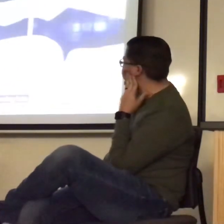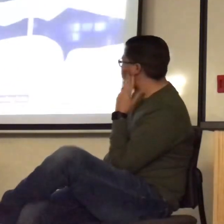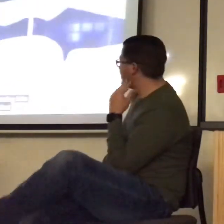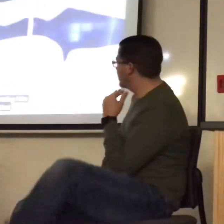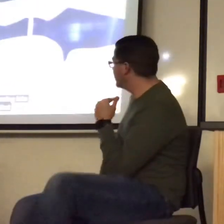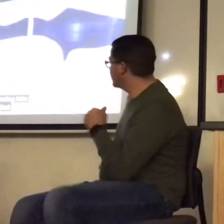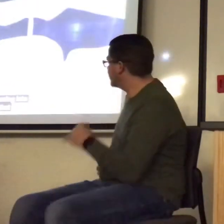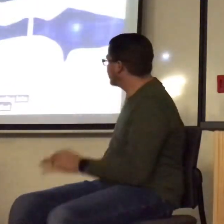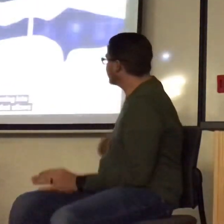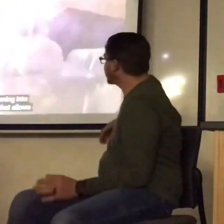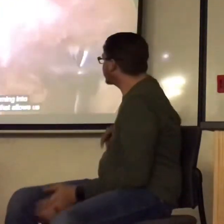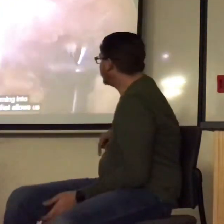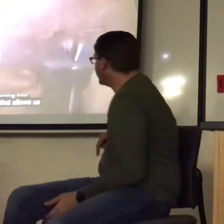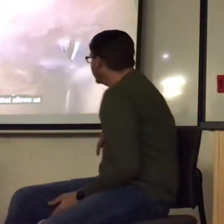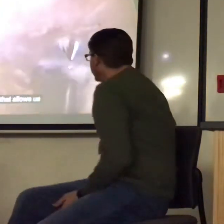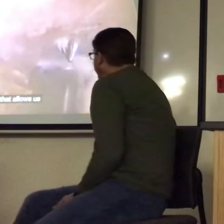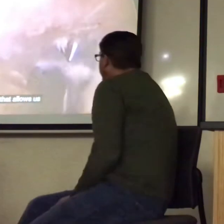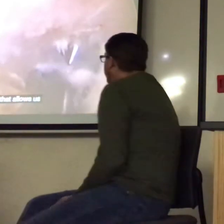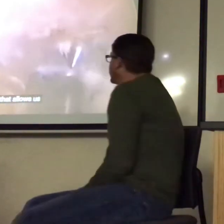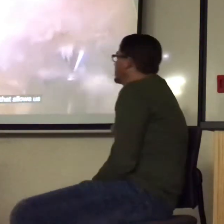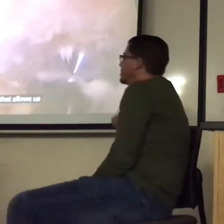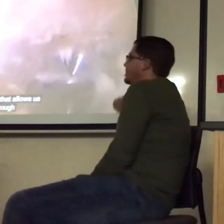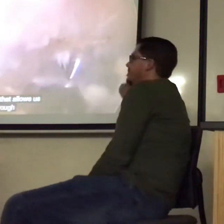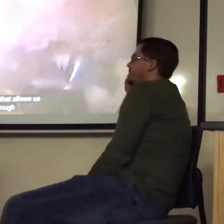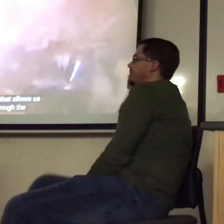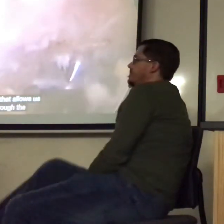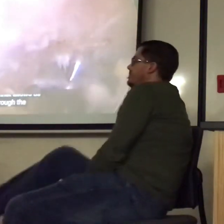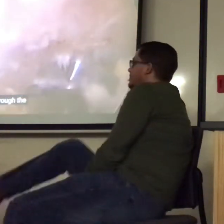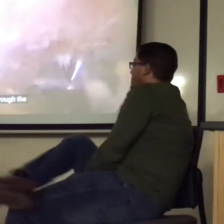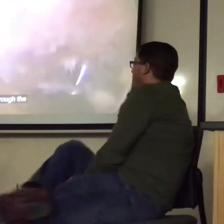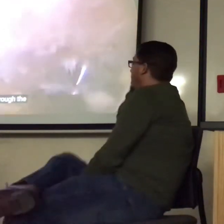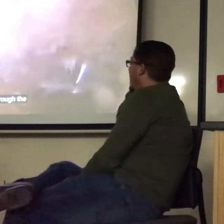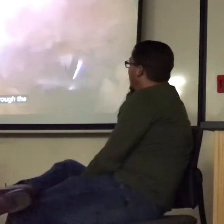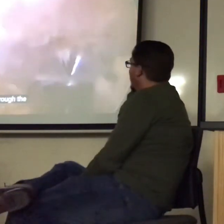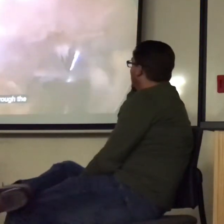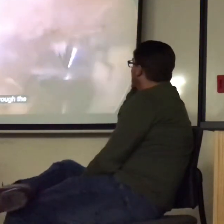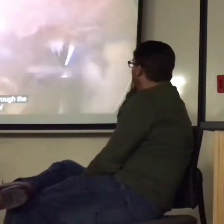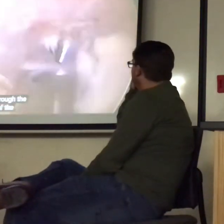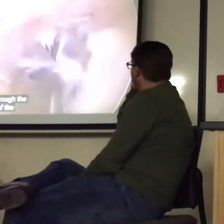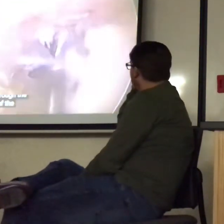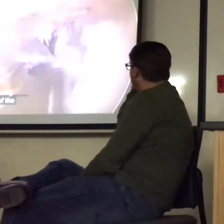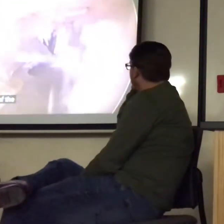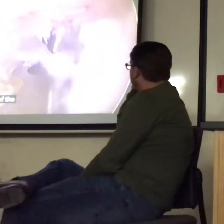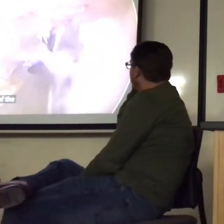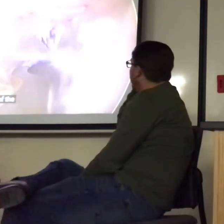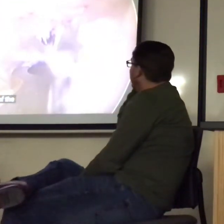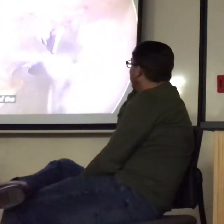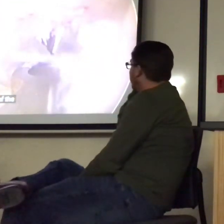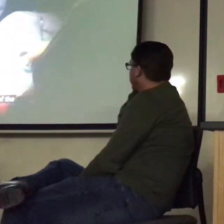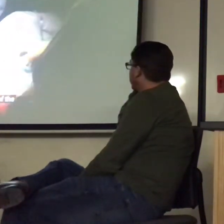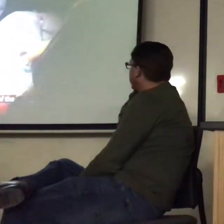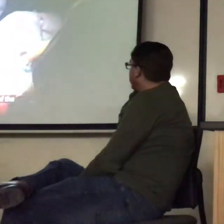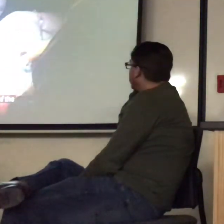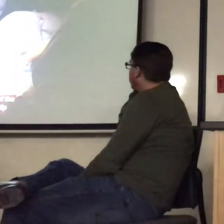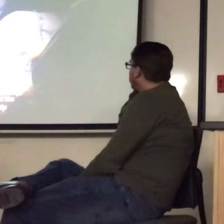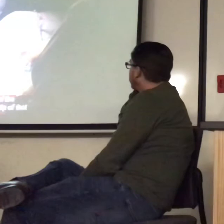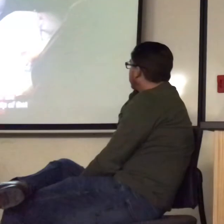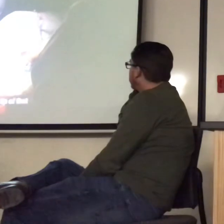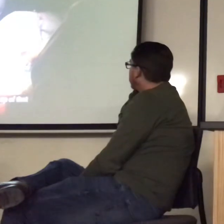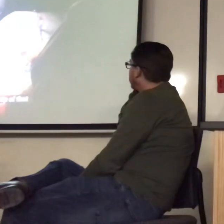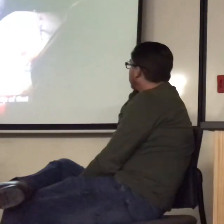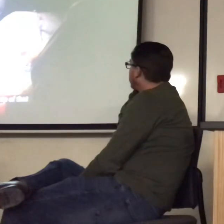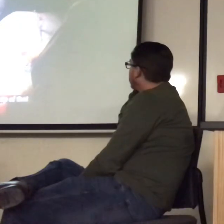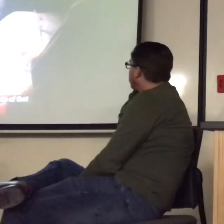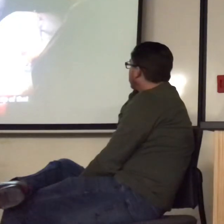on the animation that allows us to position a guide wire through the clavicle and in the center of the coracoid. Here you see the tip of